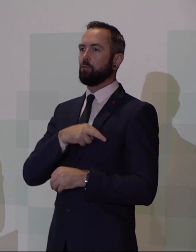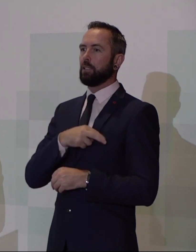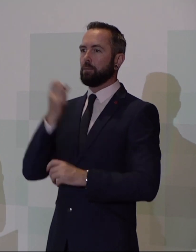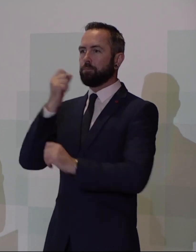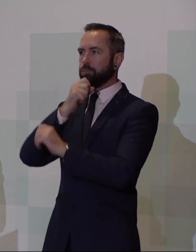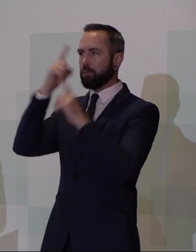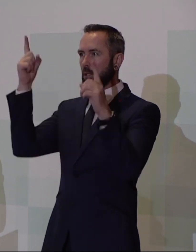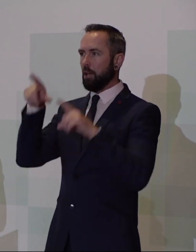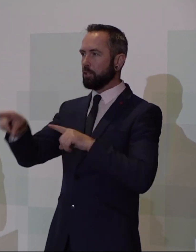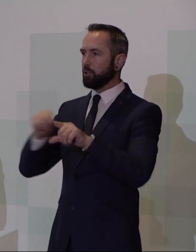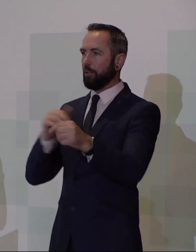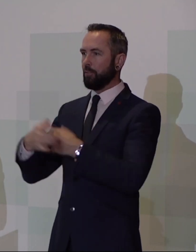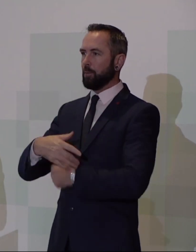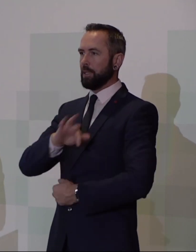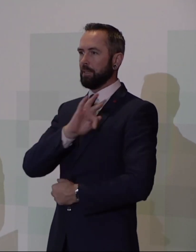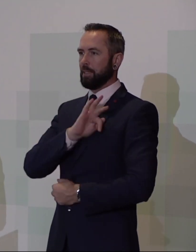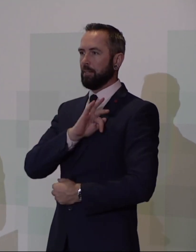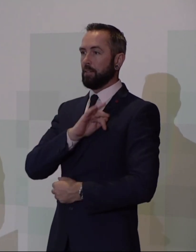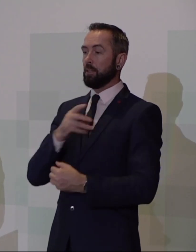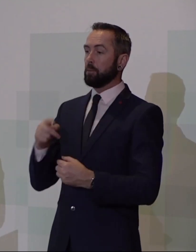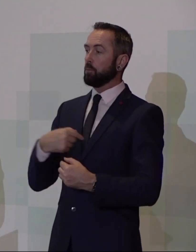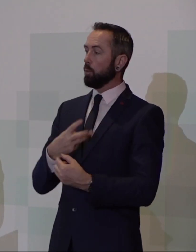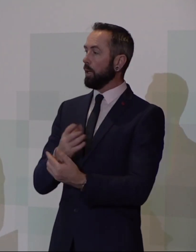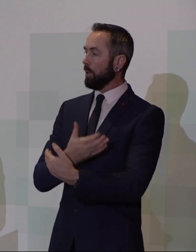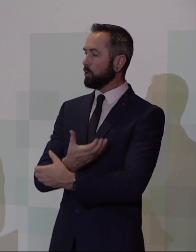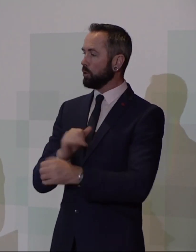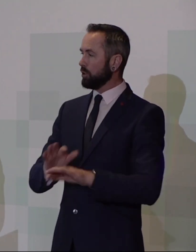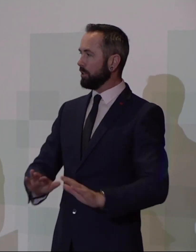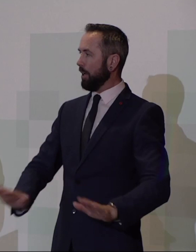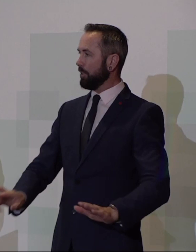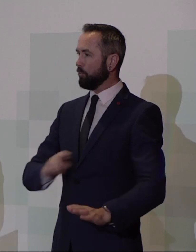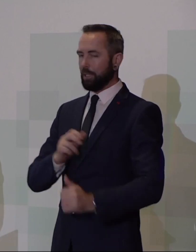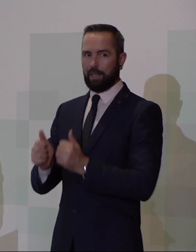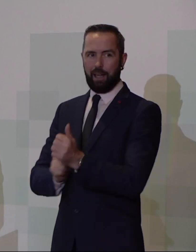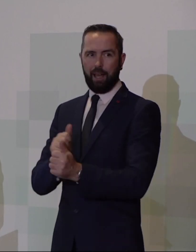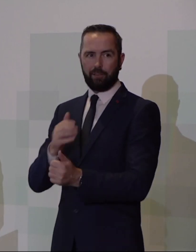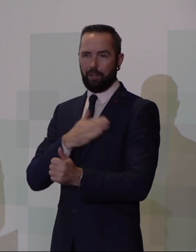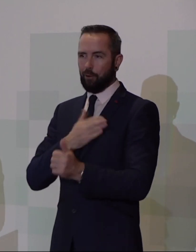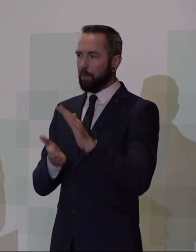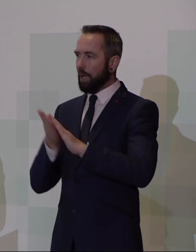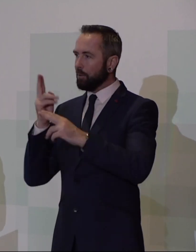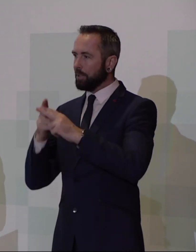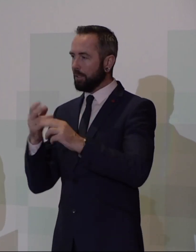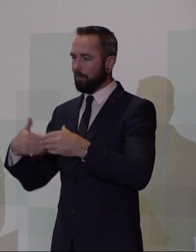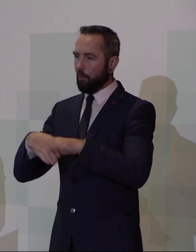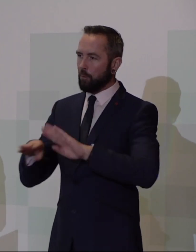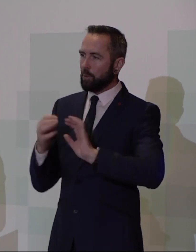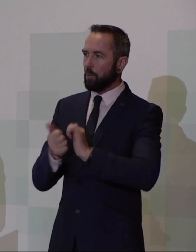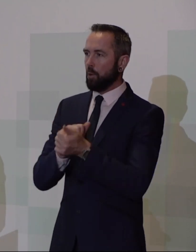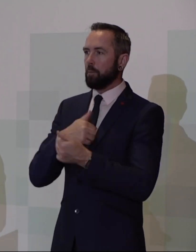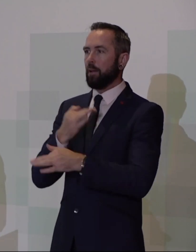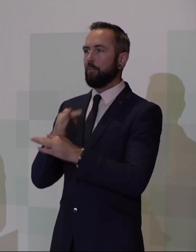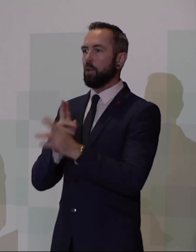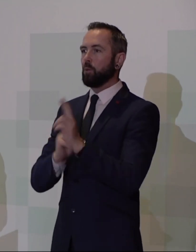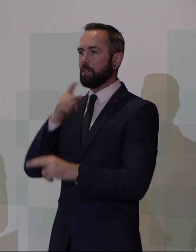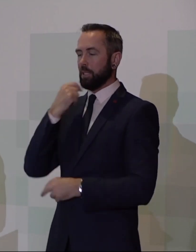become a quantity surveyor. As a child, I was extremely active and outdoors and very much sporty. My father would